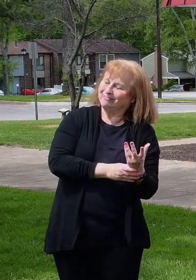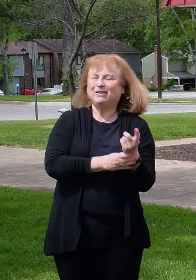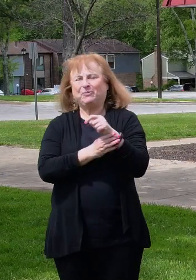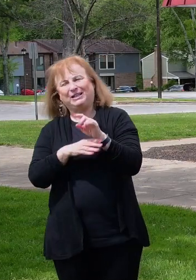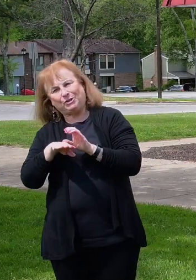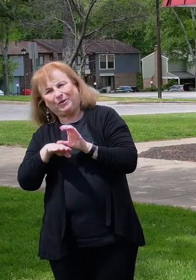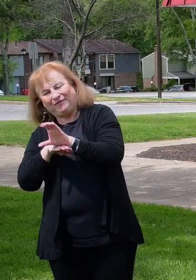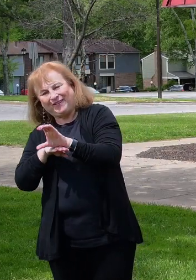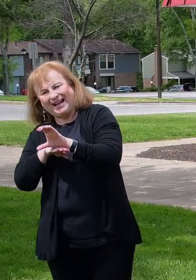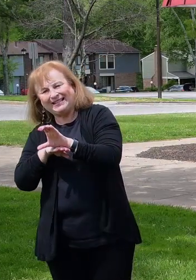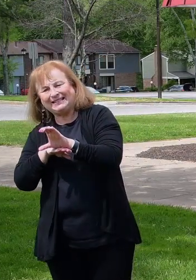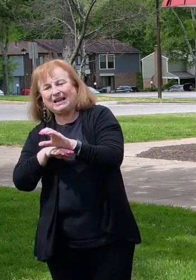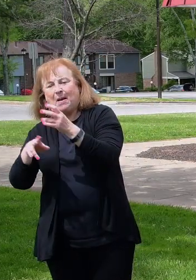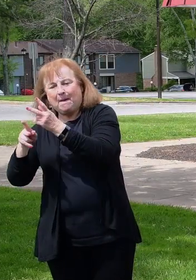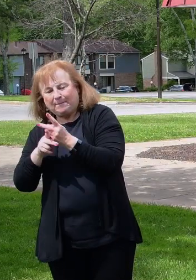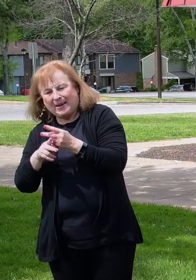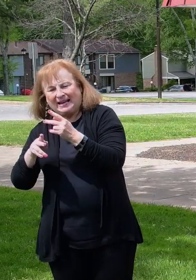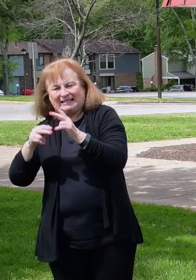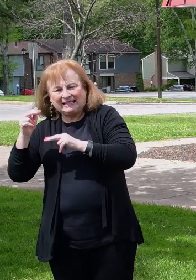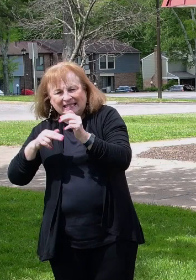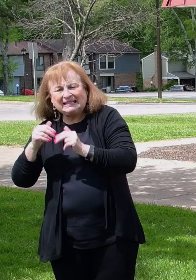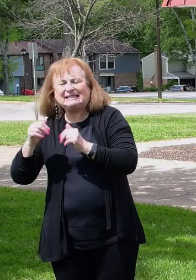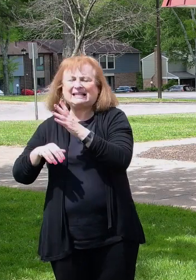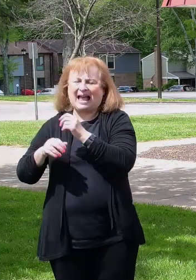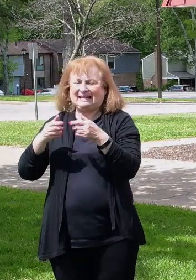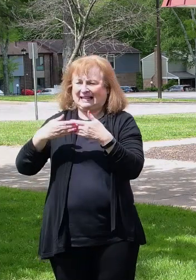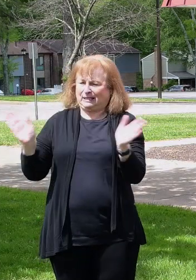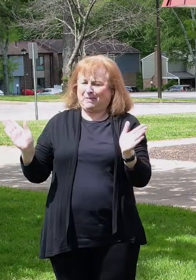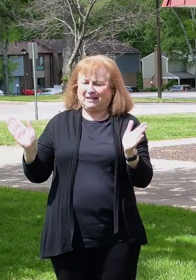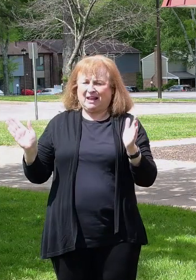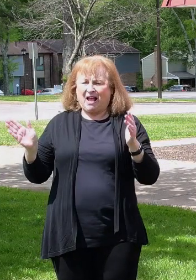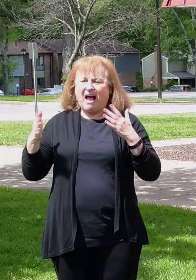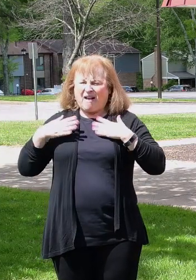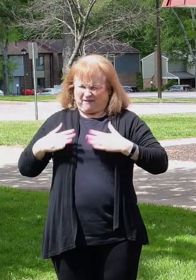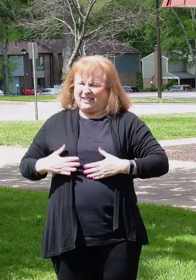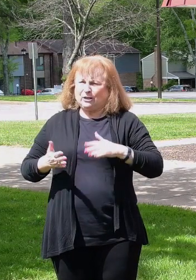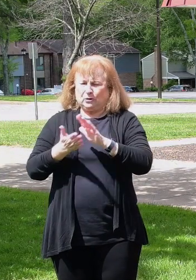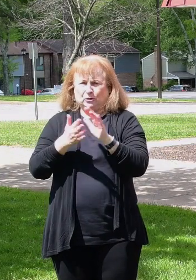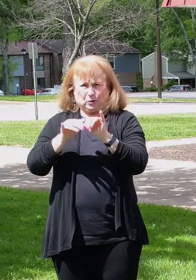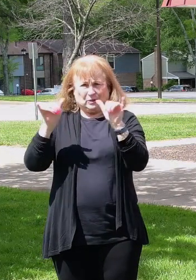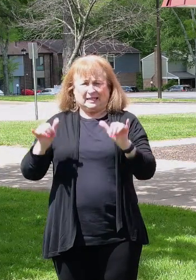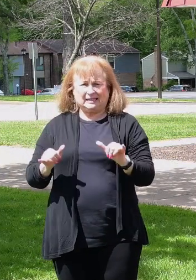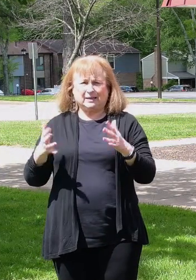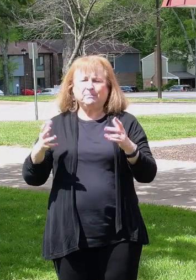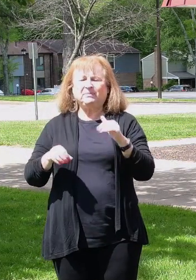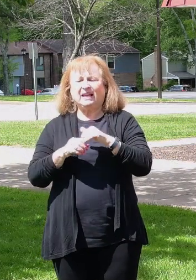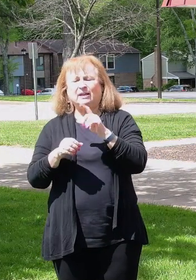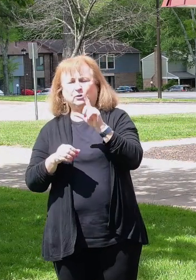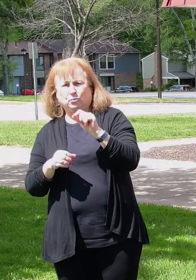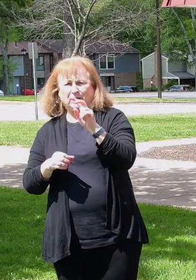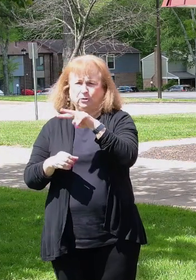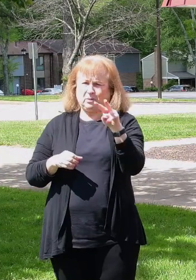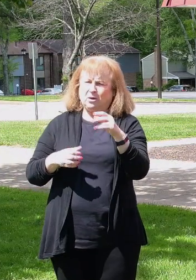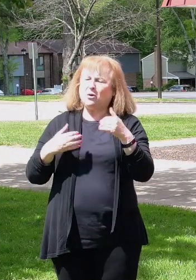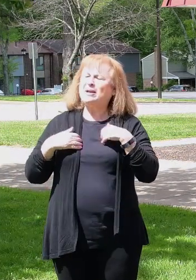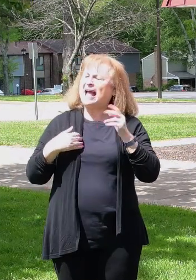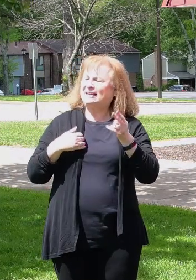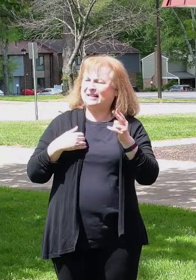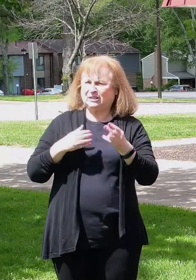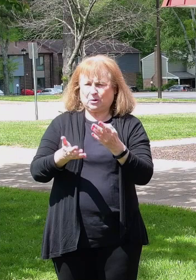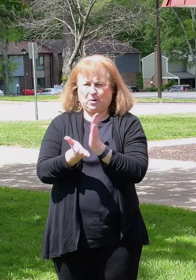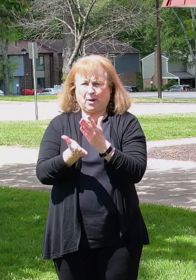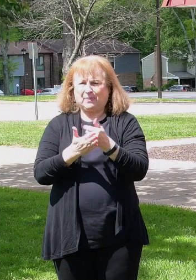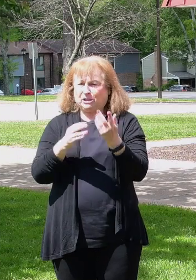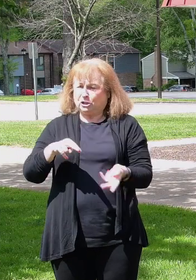to invest both in maintenance and expansion of our physical school system. So in 2022, we had a historic